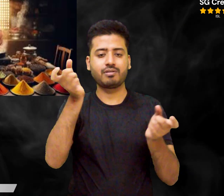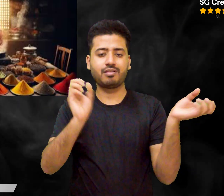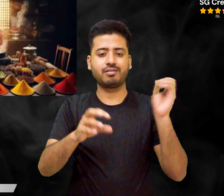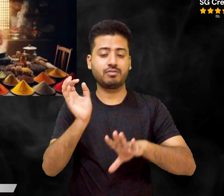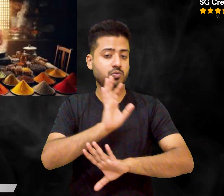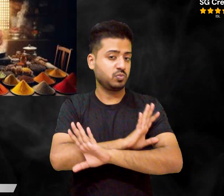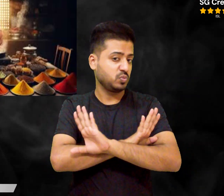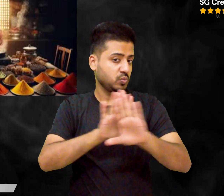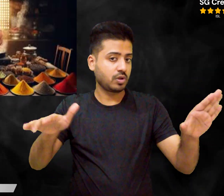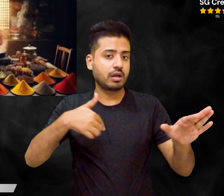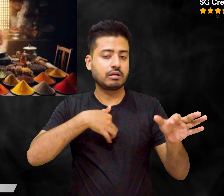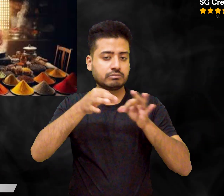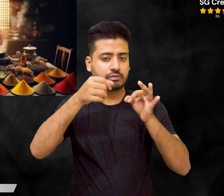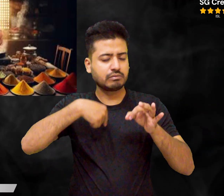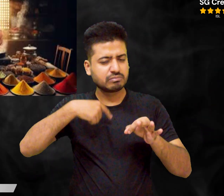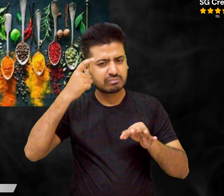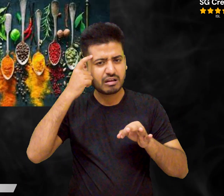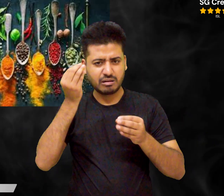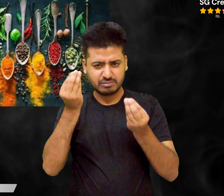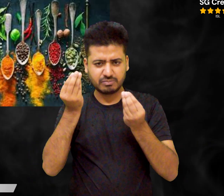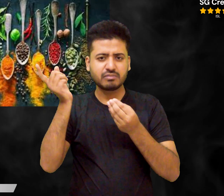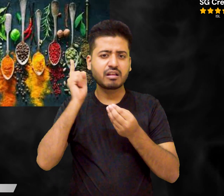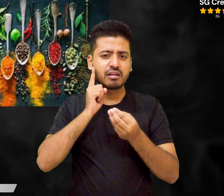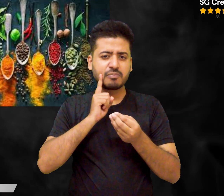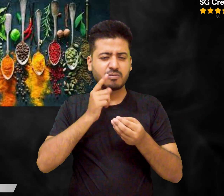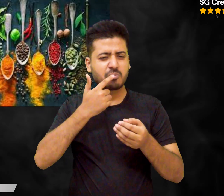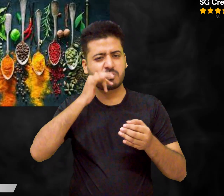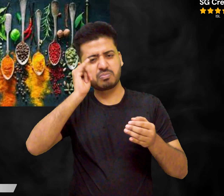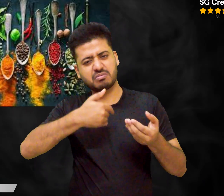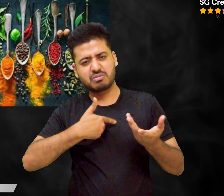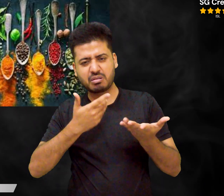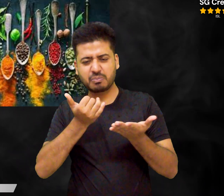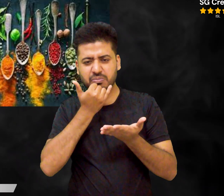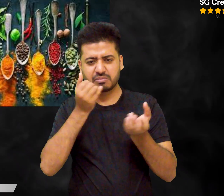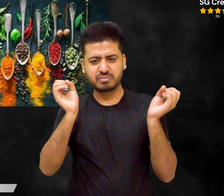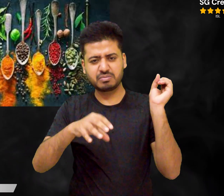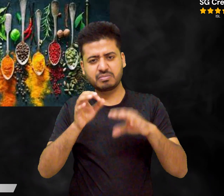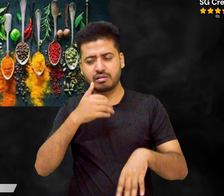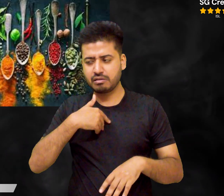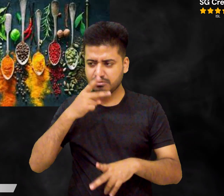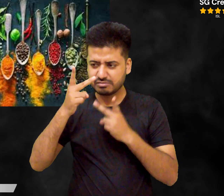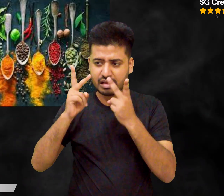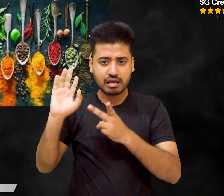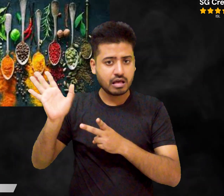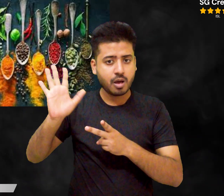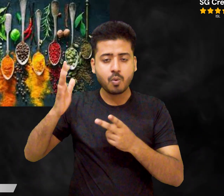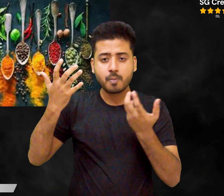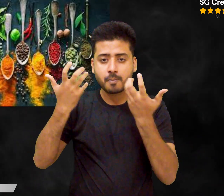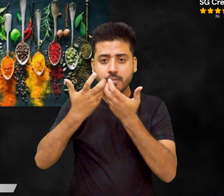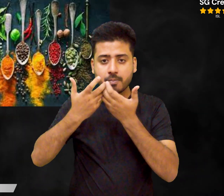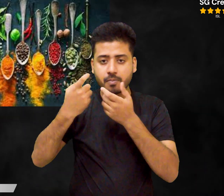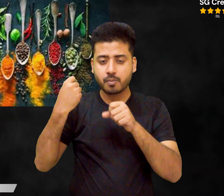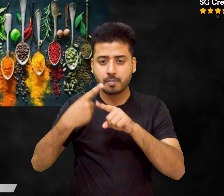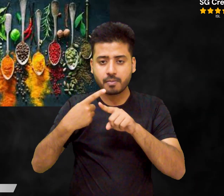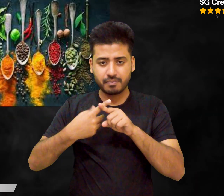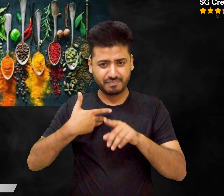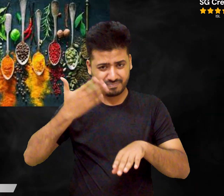are generally more potent than pre-ground ones. Consider the type of dish and ingredients. Meat dishes. For meat